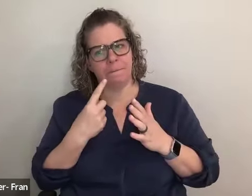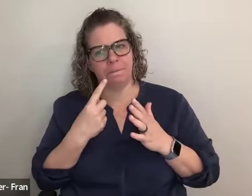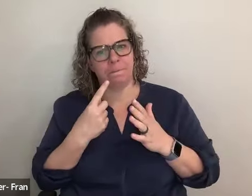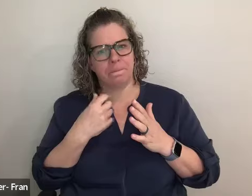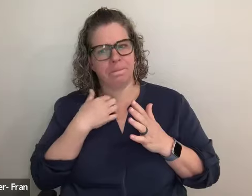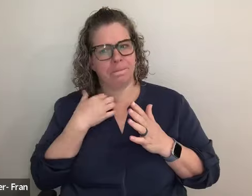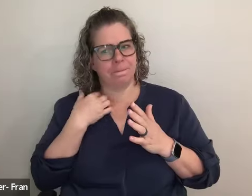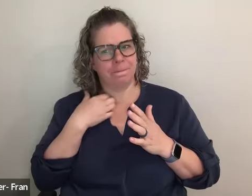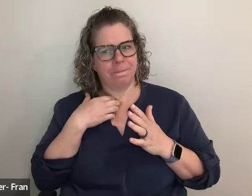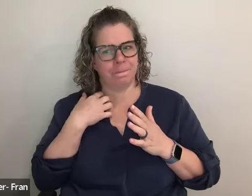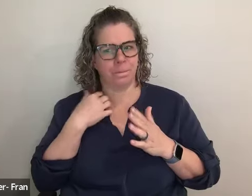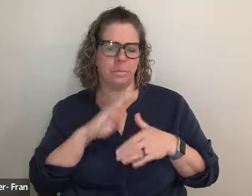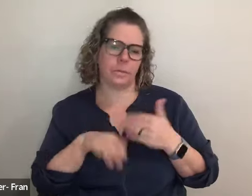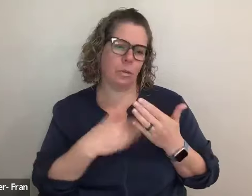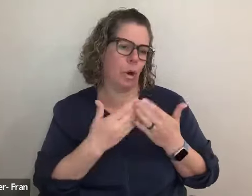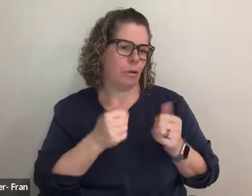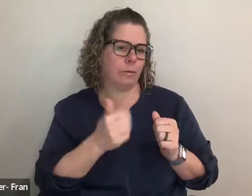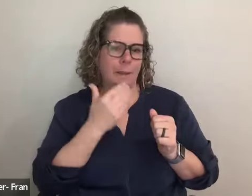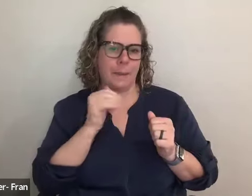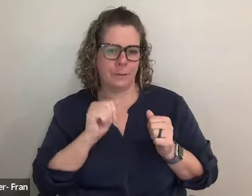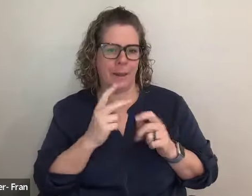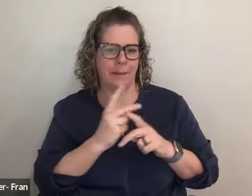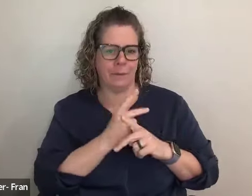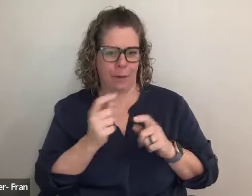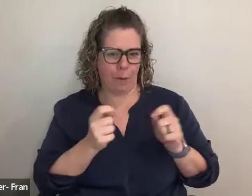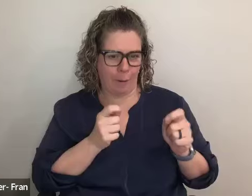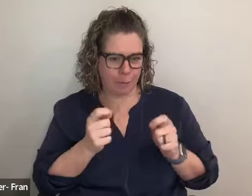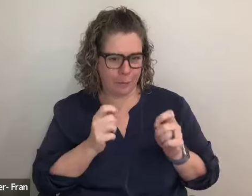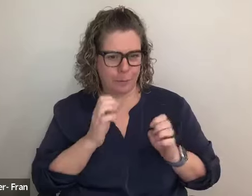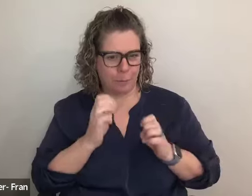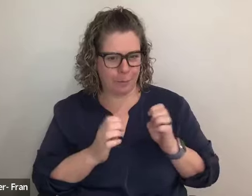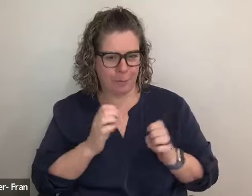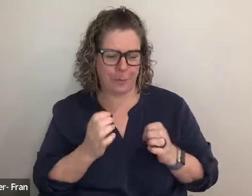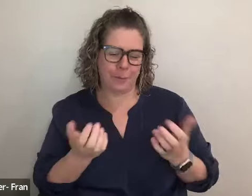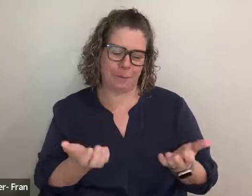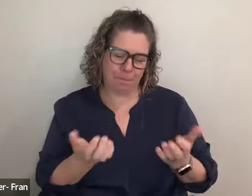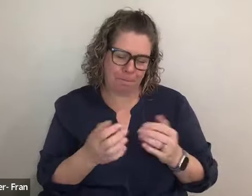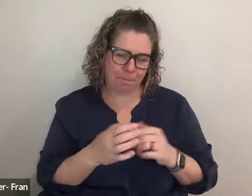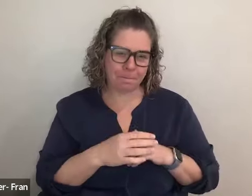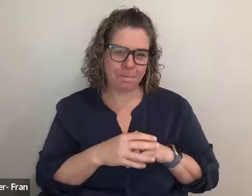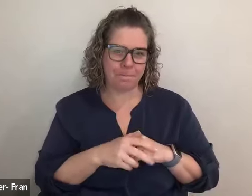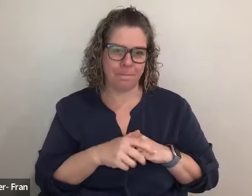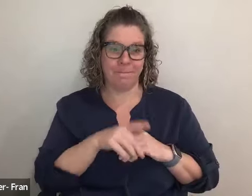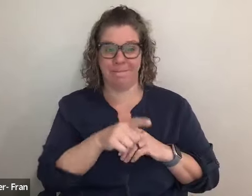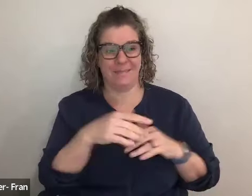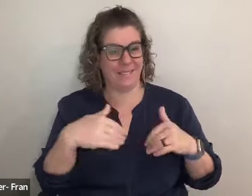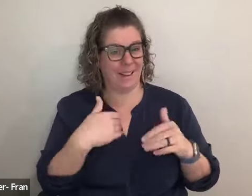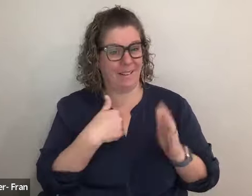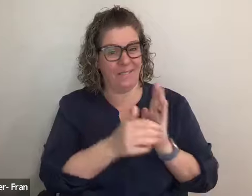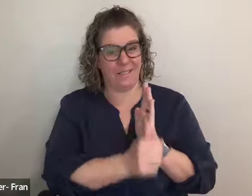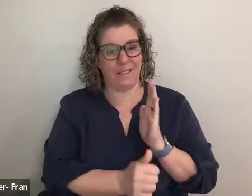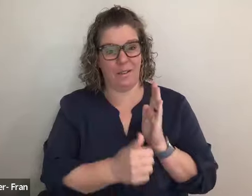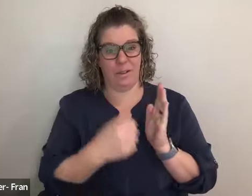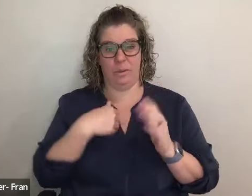like, gosh, we're all just doing the best we can with what we have. And we are